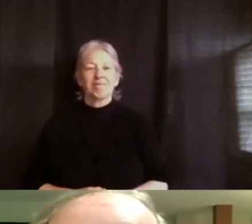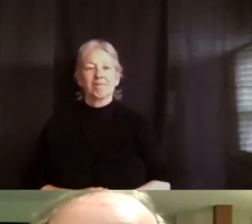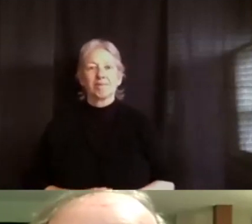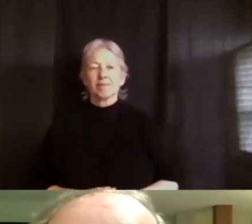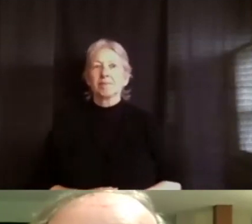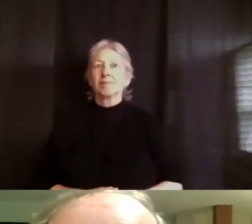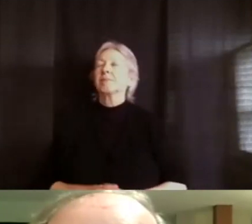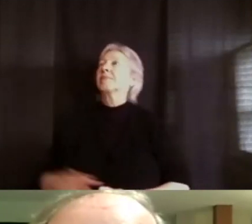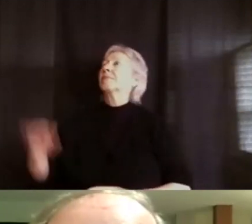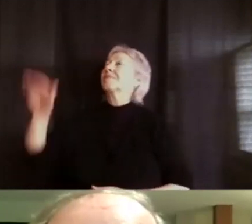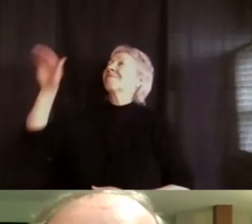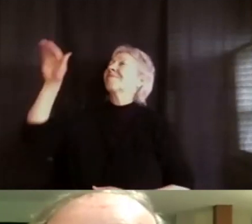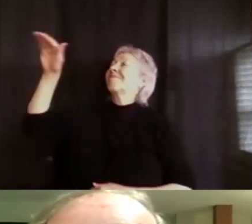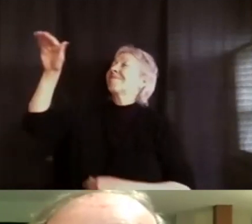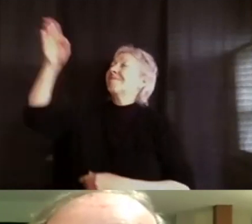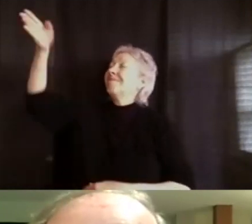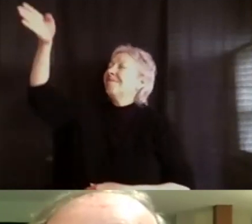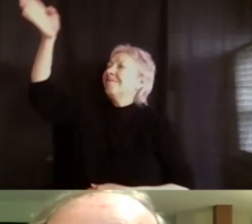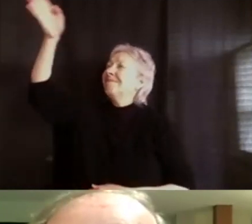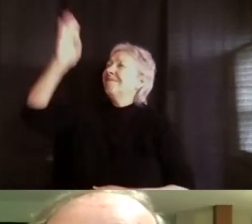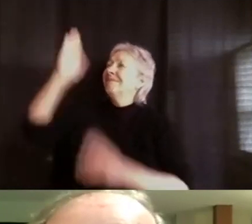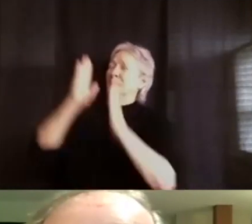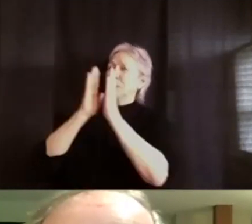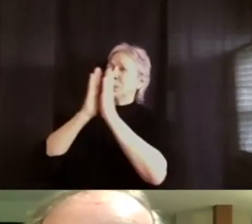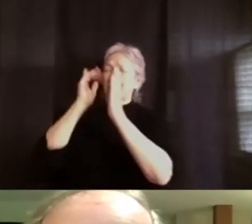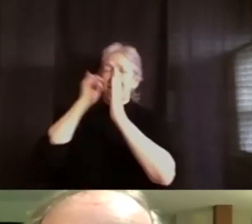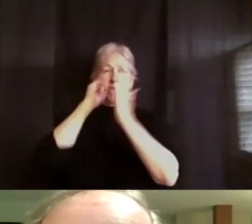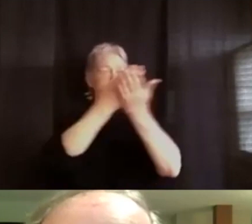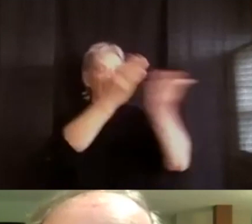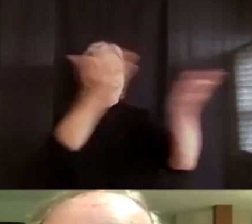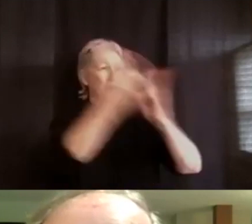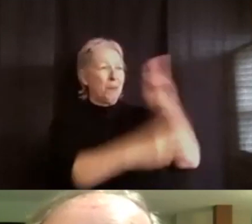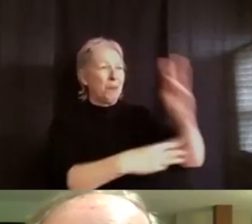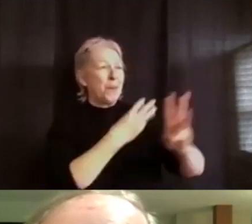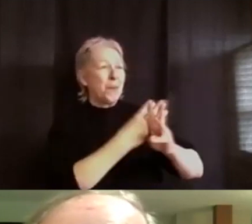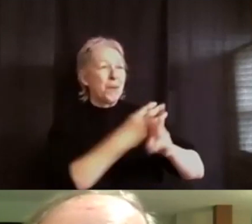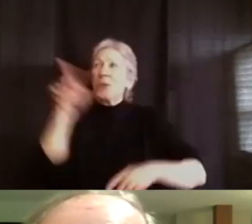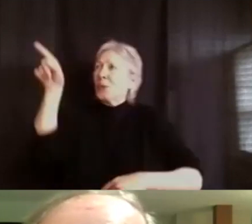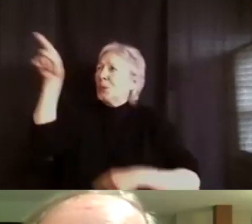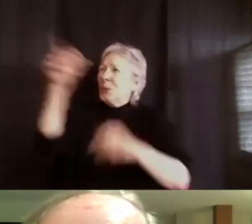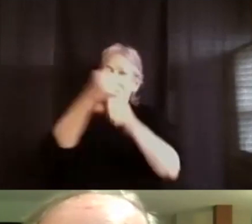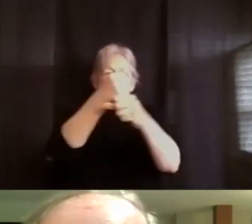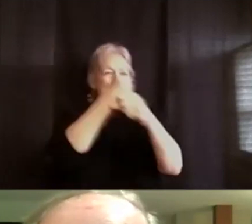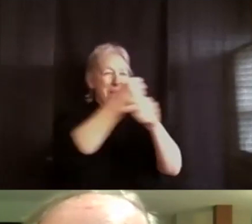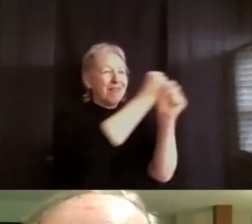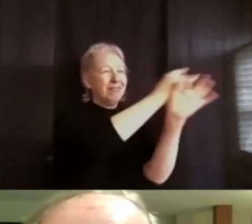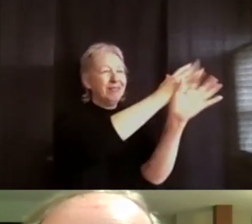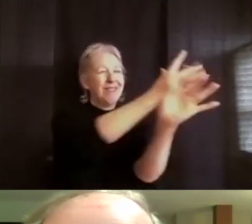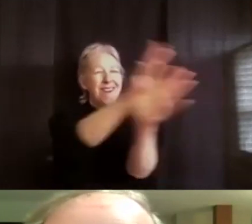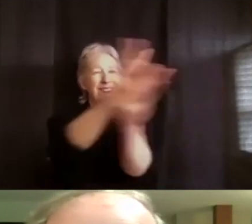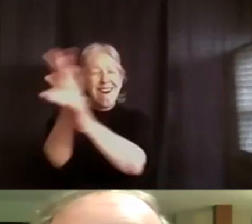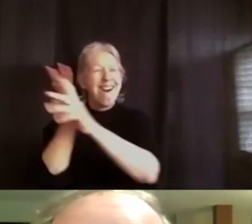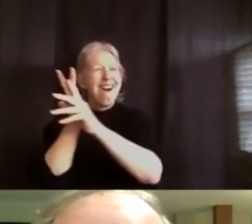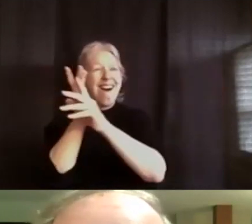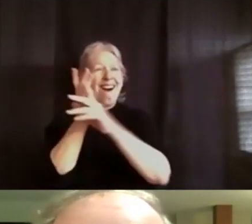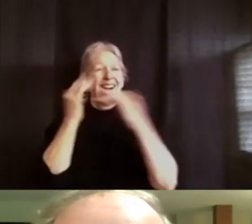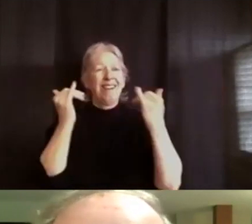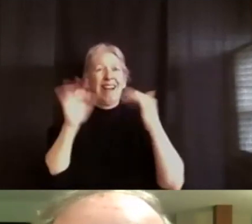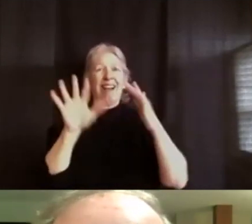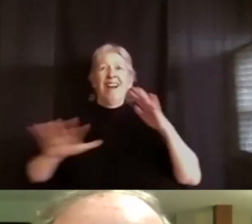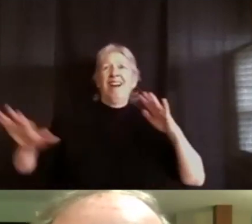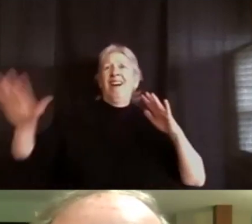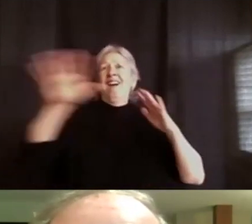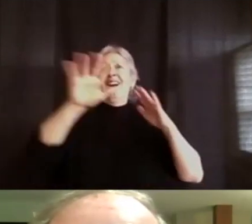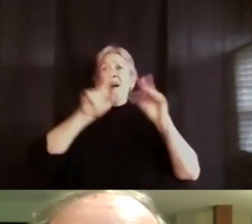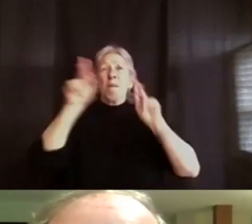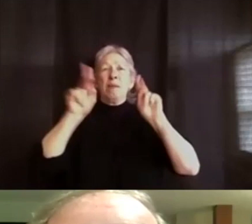Creating God, we pray for the world you have made. As human society is quieted by